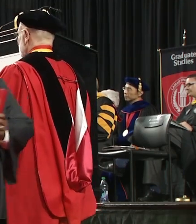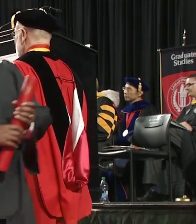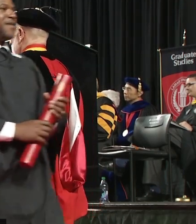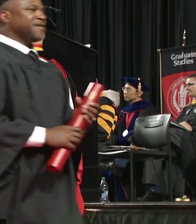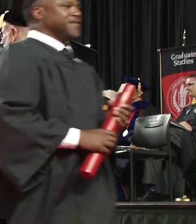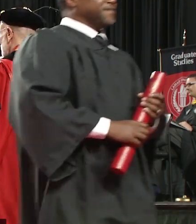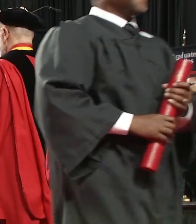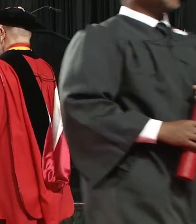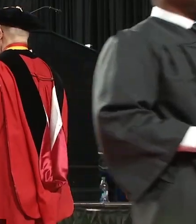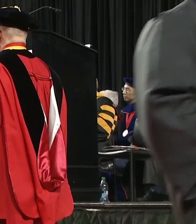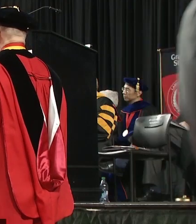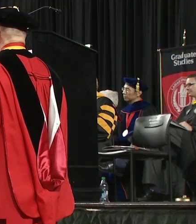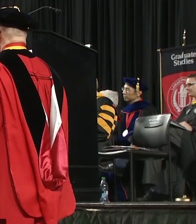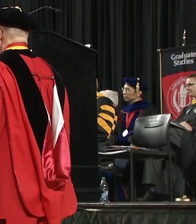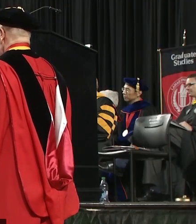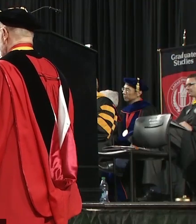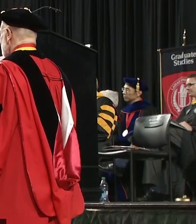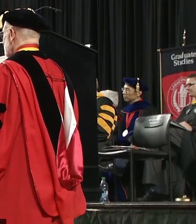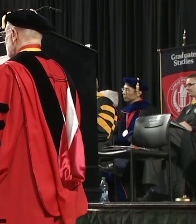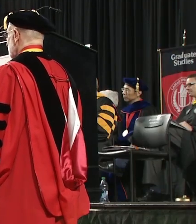Caleb Ryan Harris.